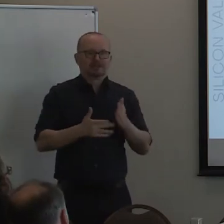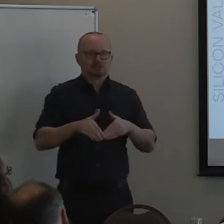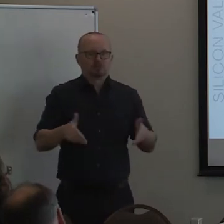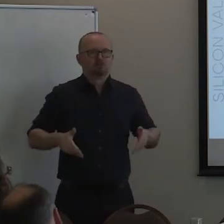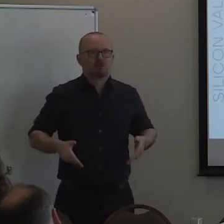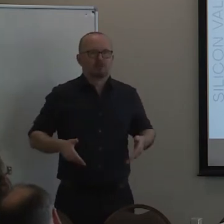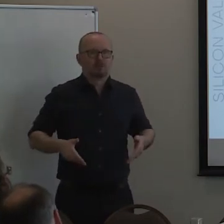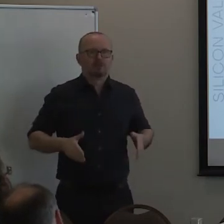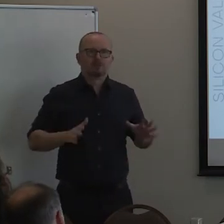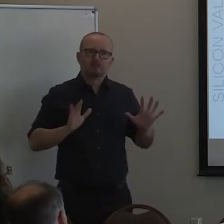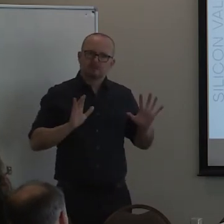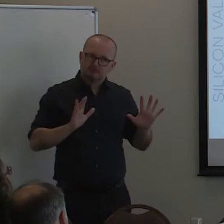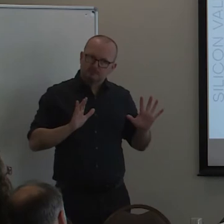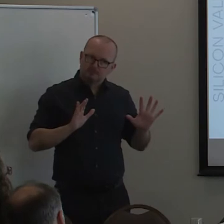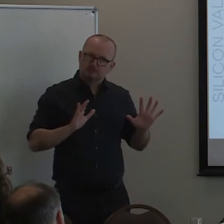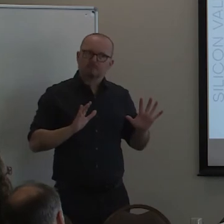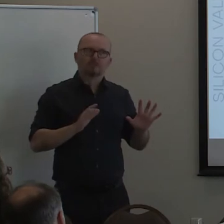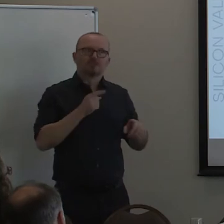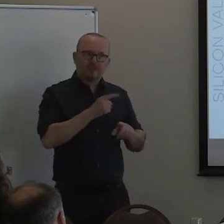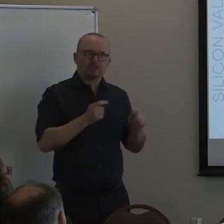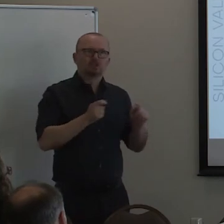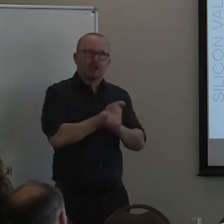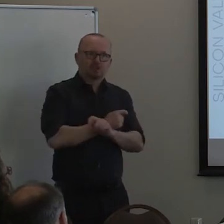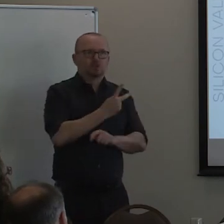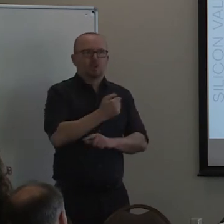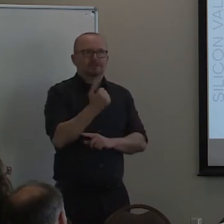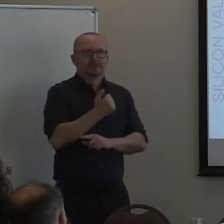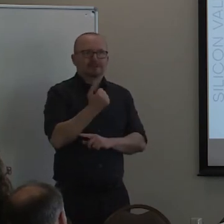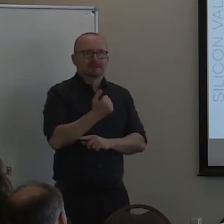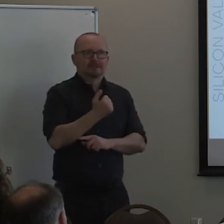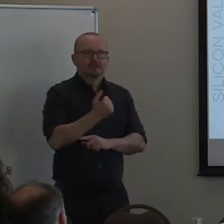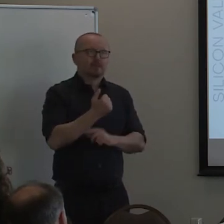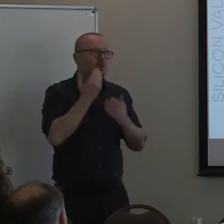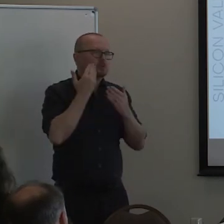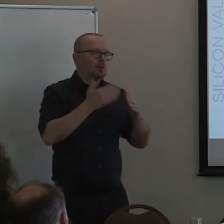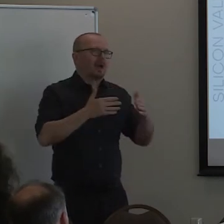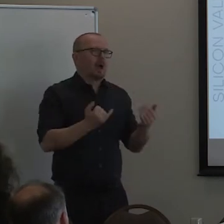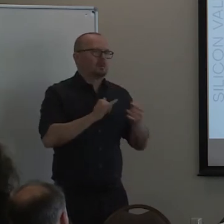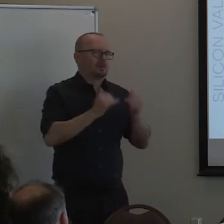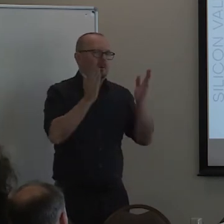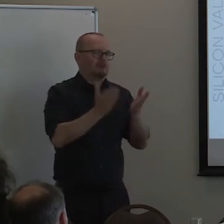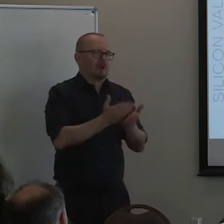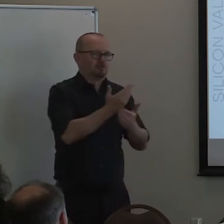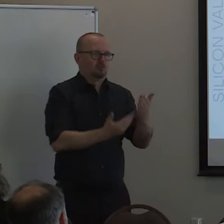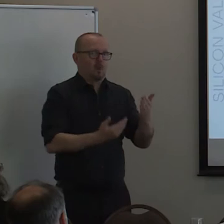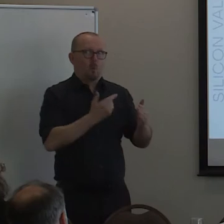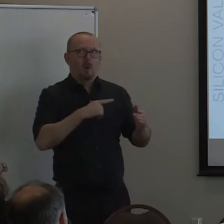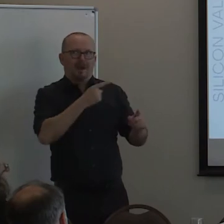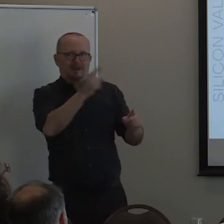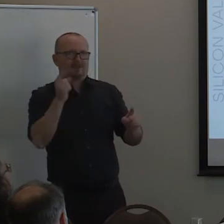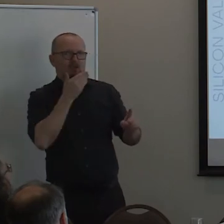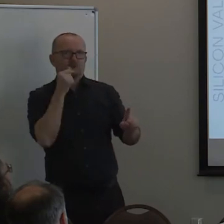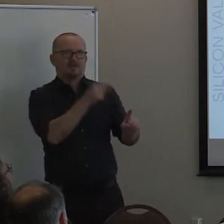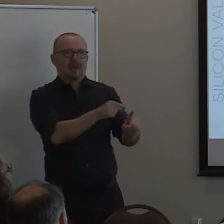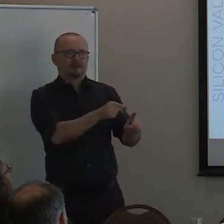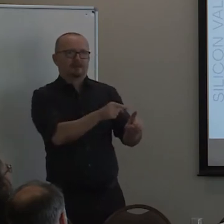what really changed in 2016, and it shows how this Silicon Valley story is used and why the frames we have and the way we talk